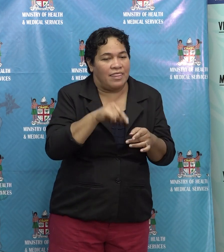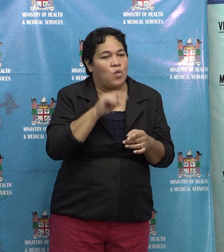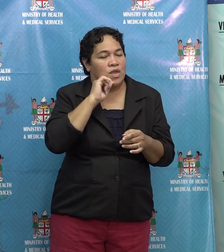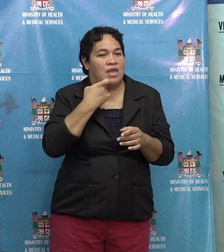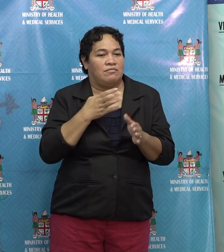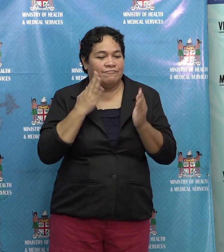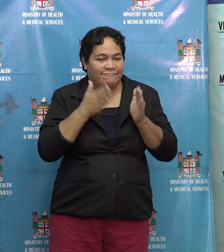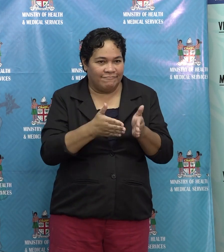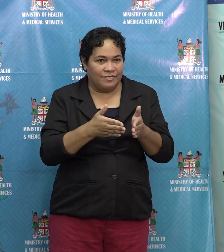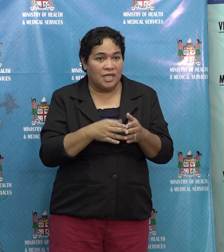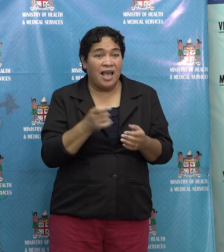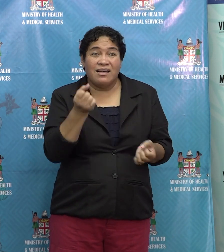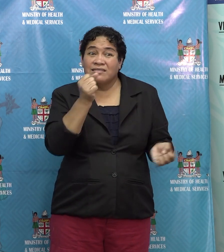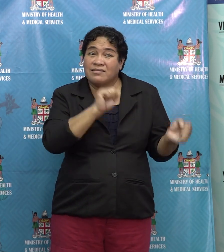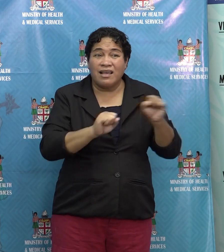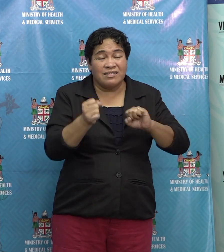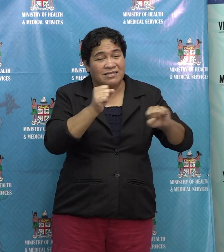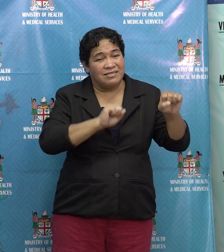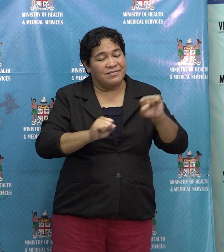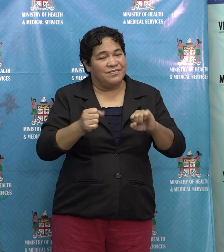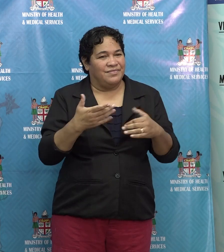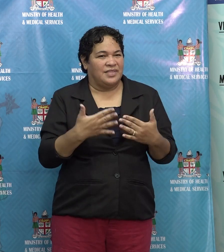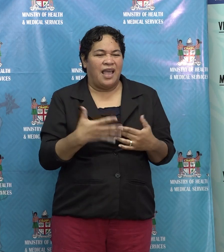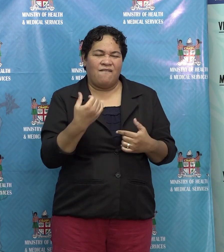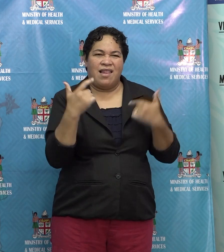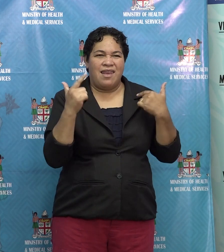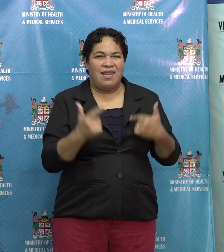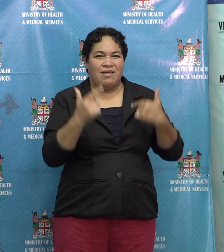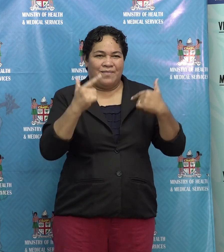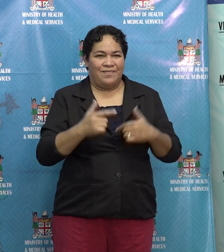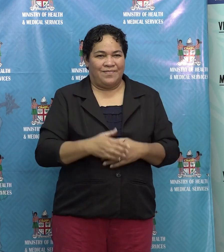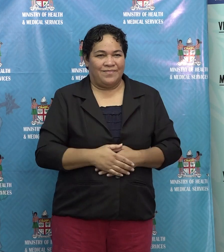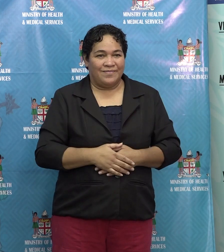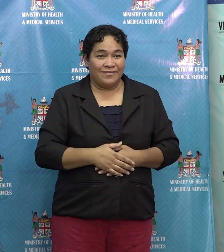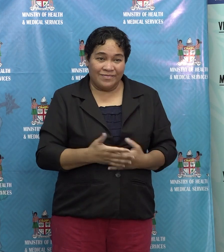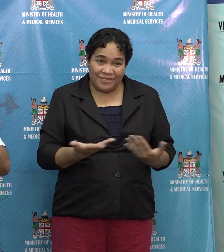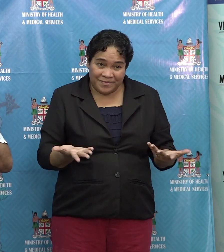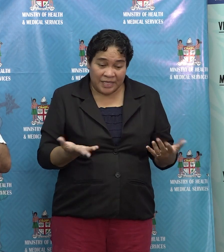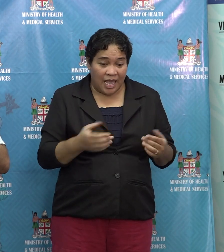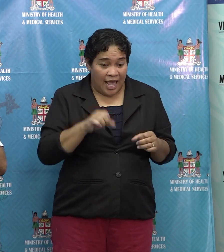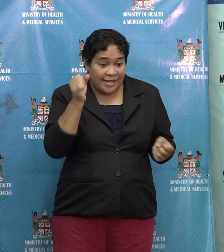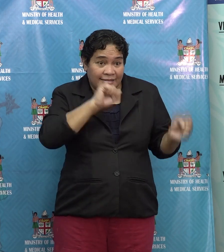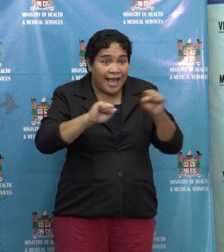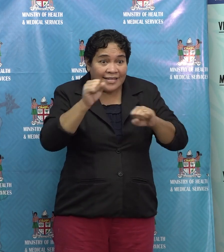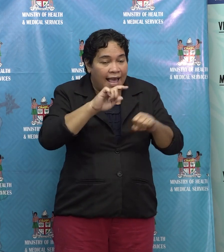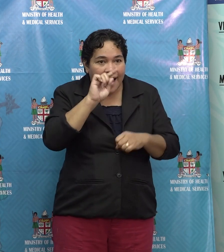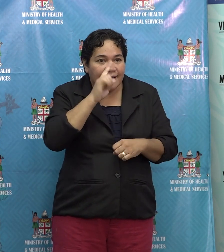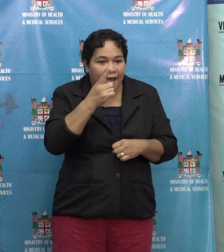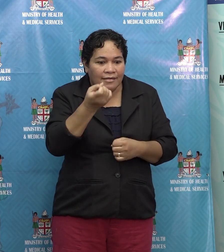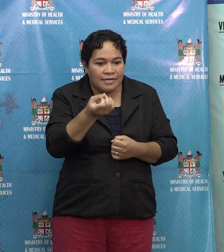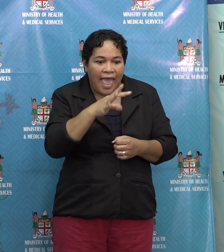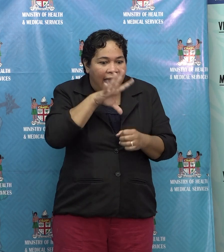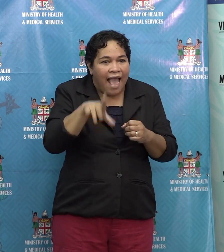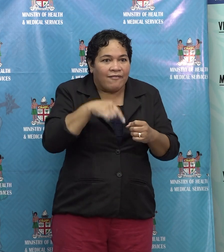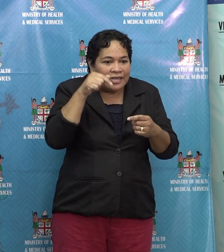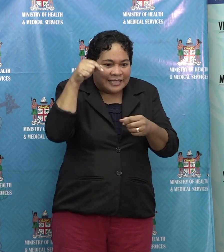But science, unfortunately, there is a limit to science. There is a limit to science. Science will not tell us every single